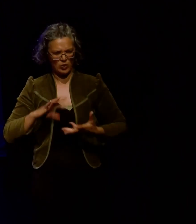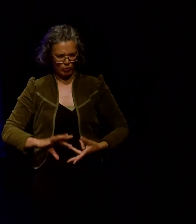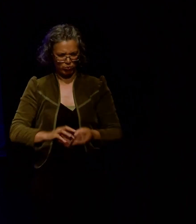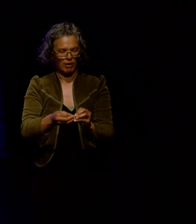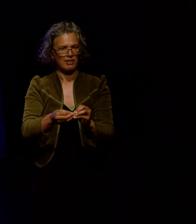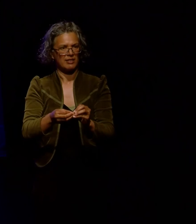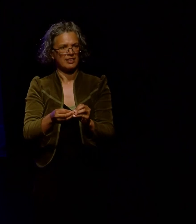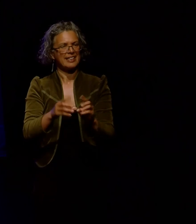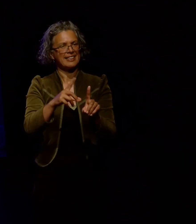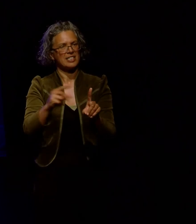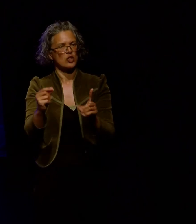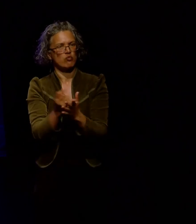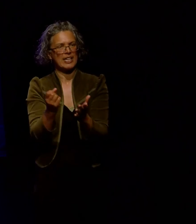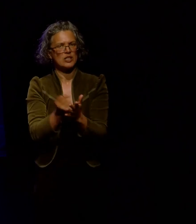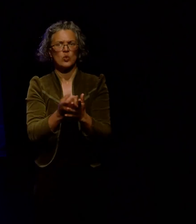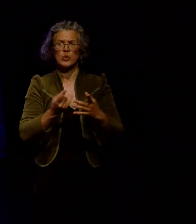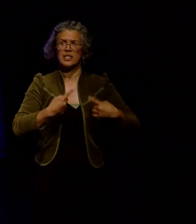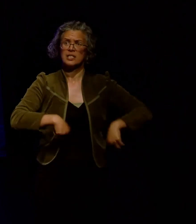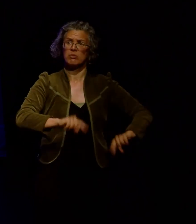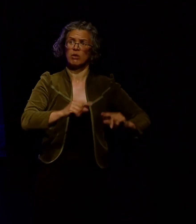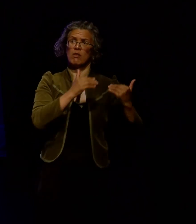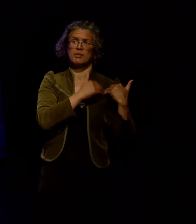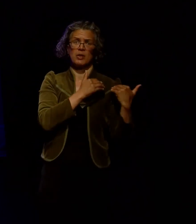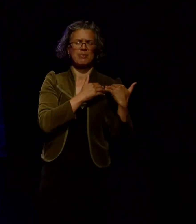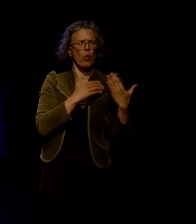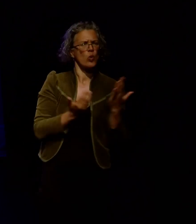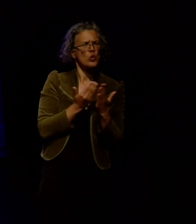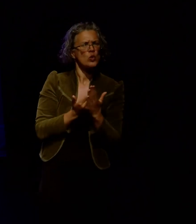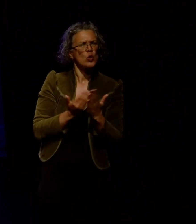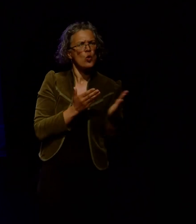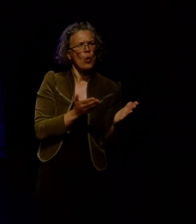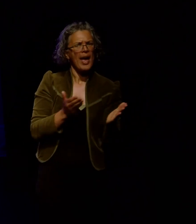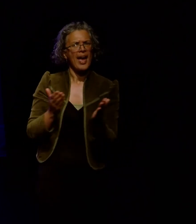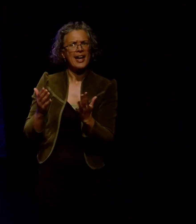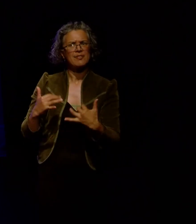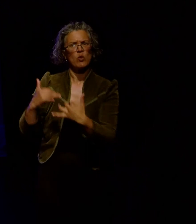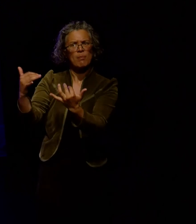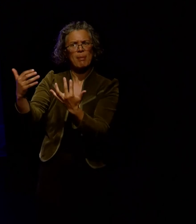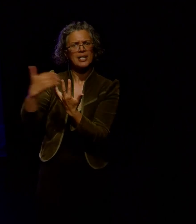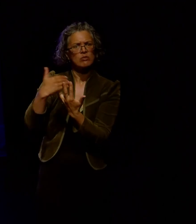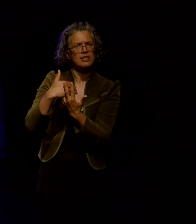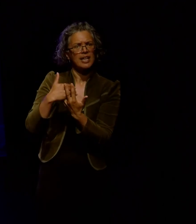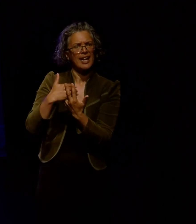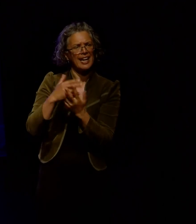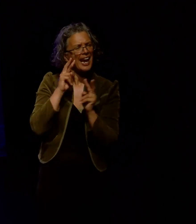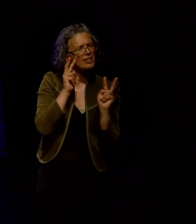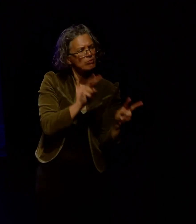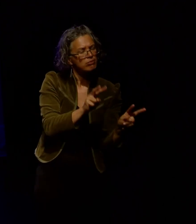onus is on us as museum professionals to think of new ways for the public to see or relive them. By building the right partnerships that